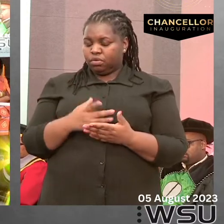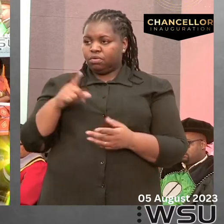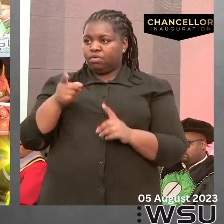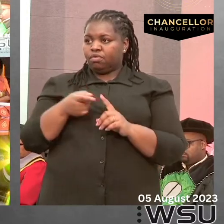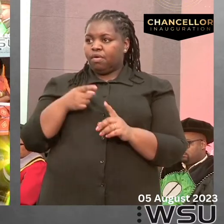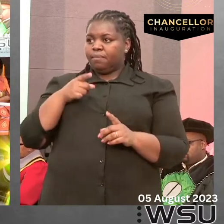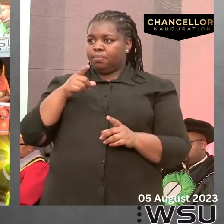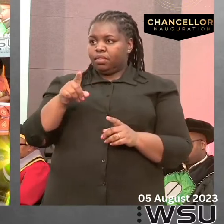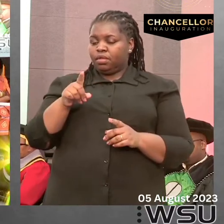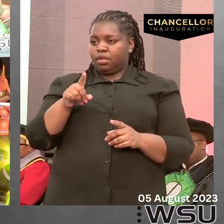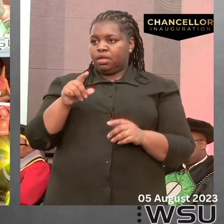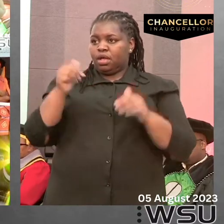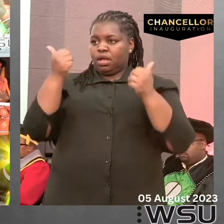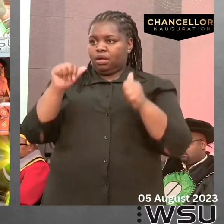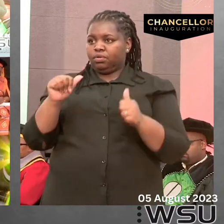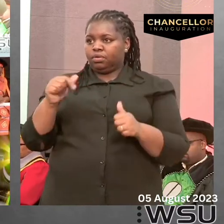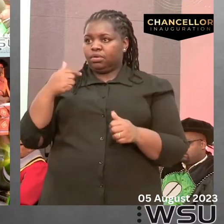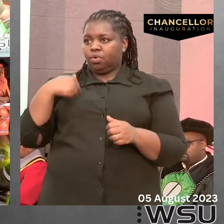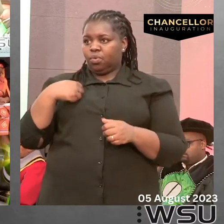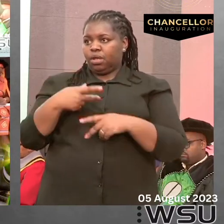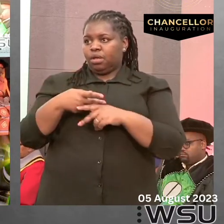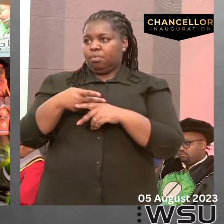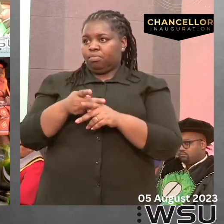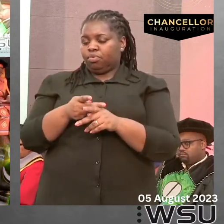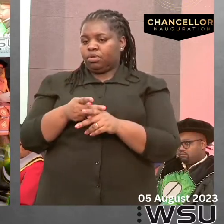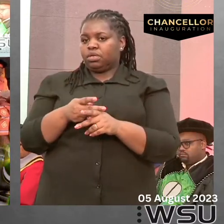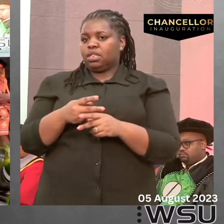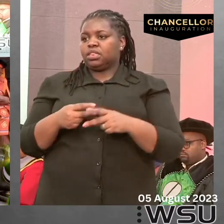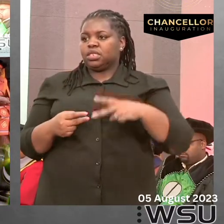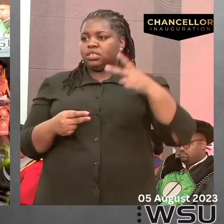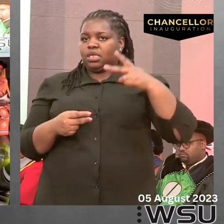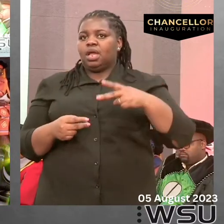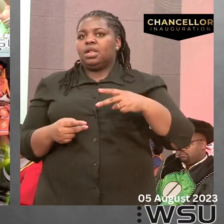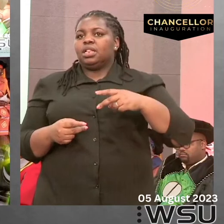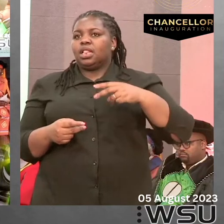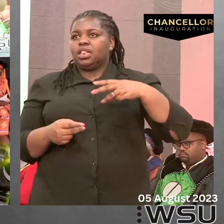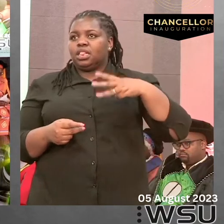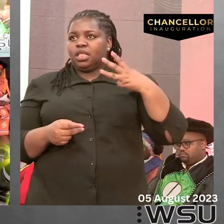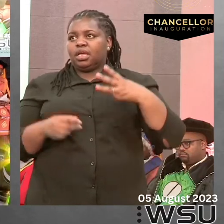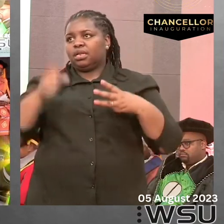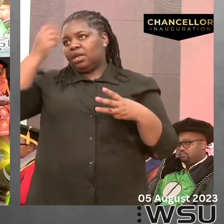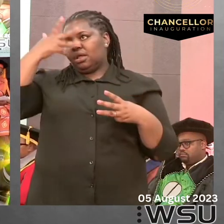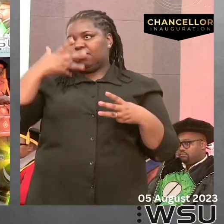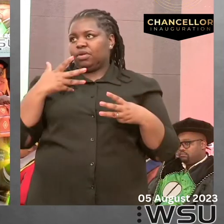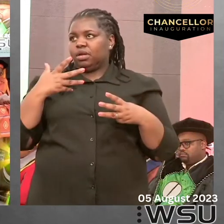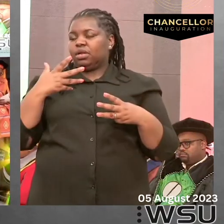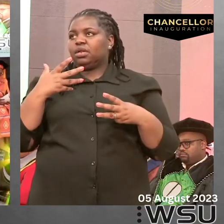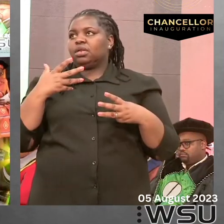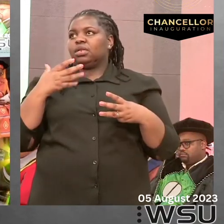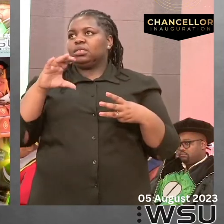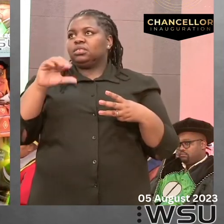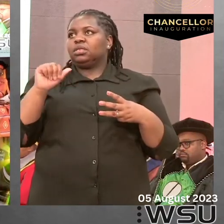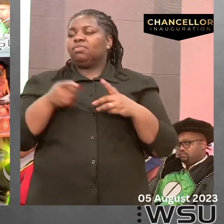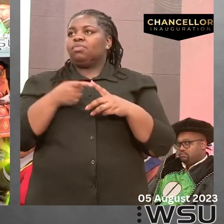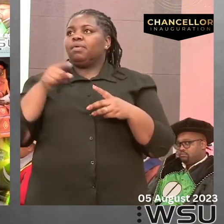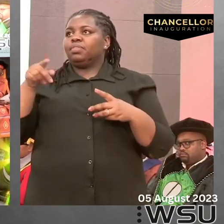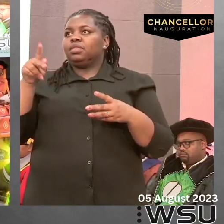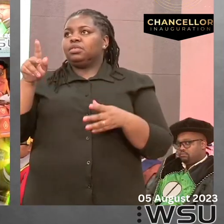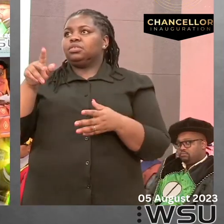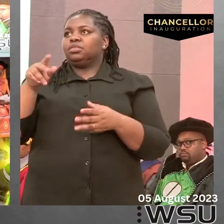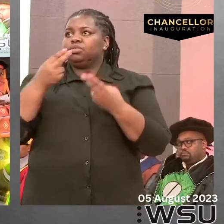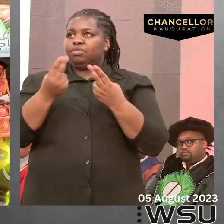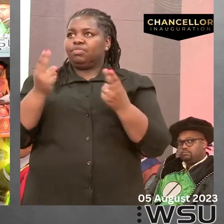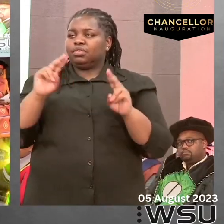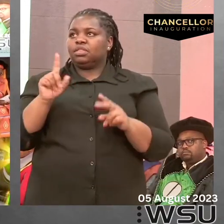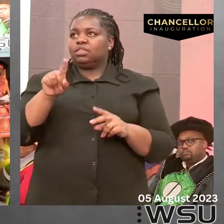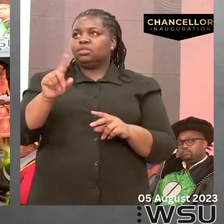accounting department, we produce the second and the third African chartered accountant from this university. This